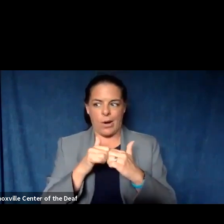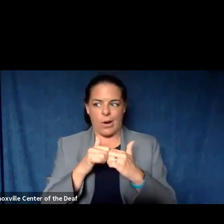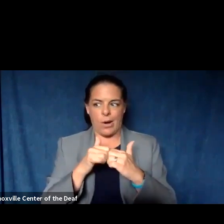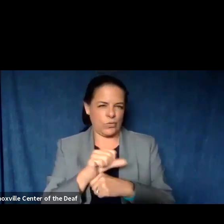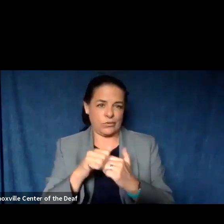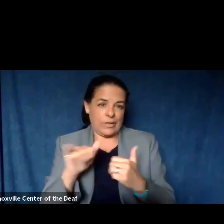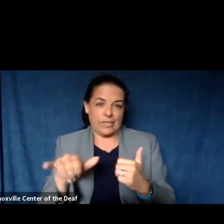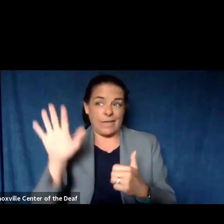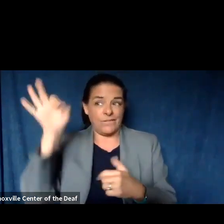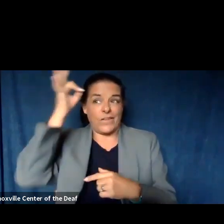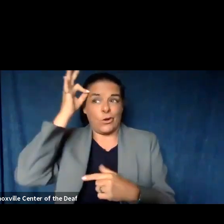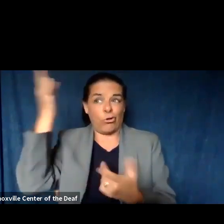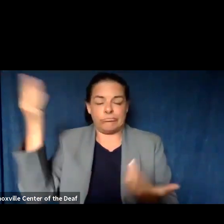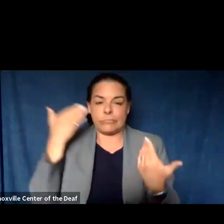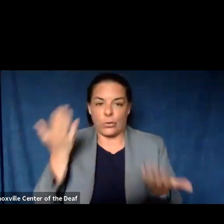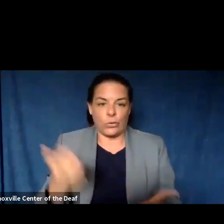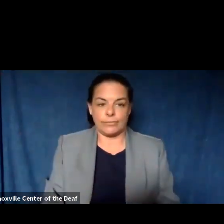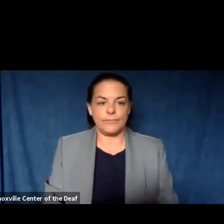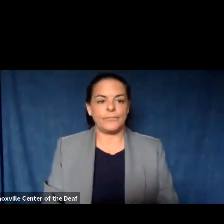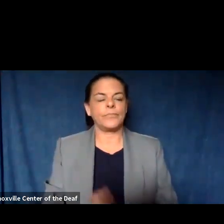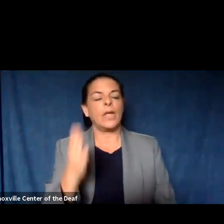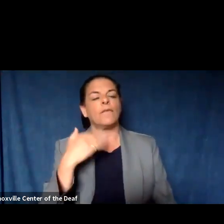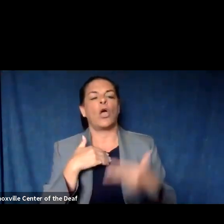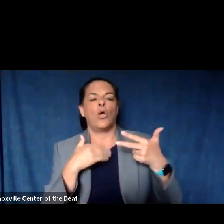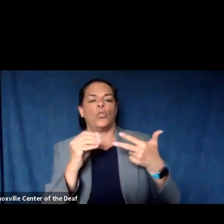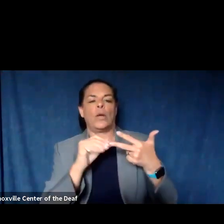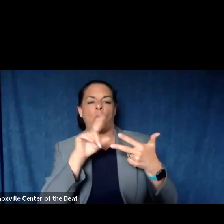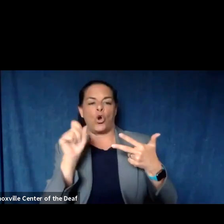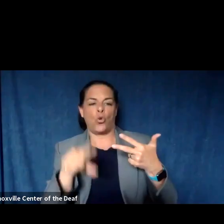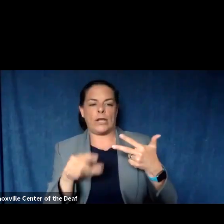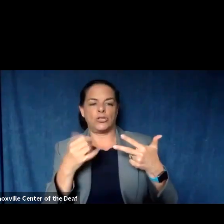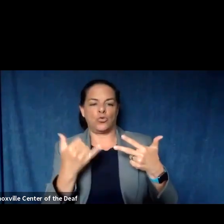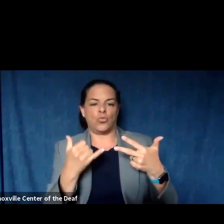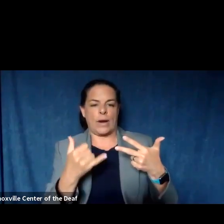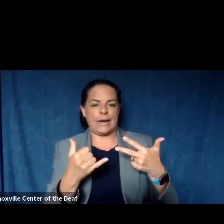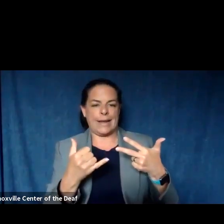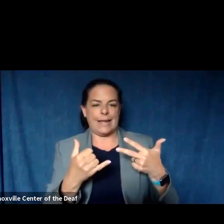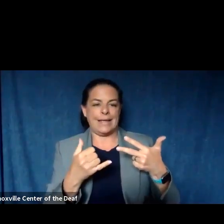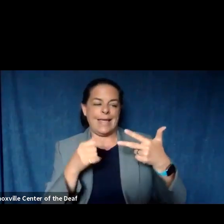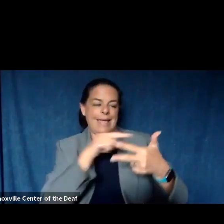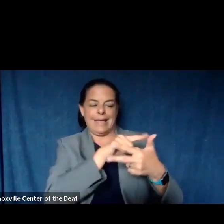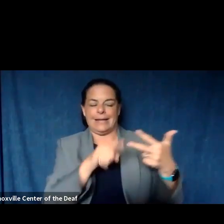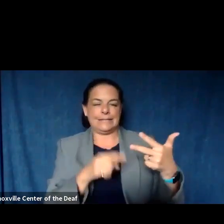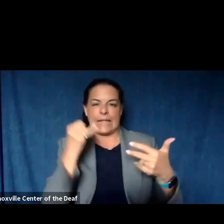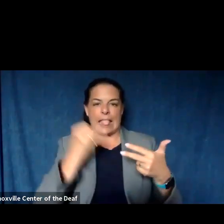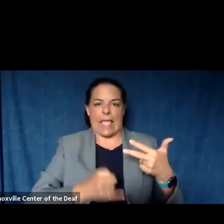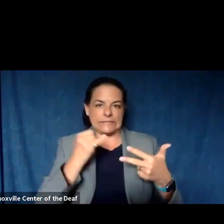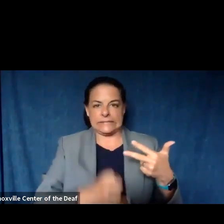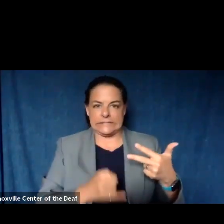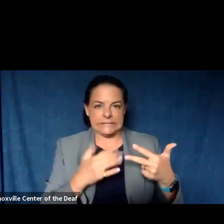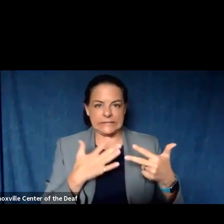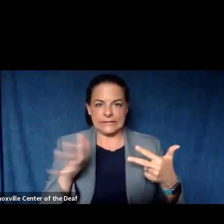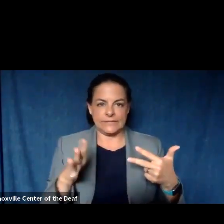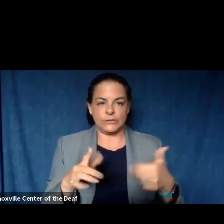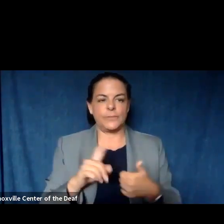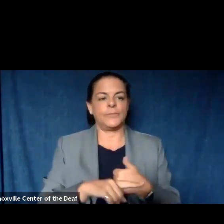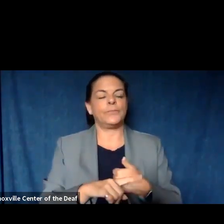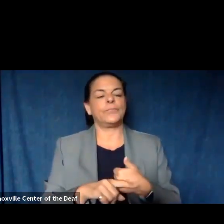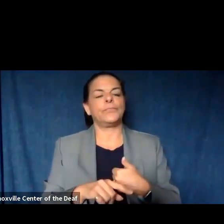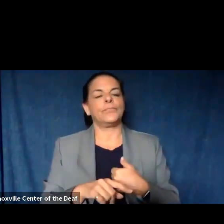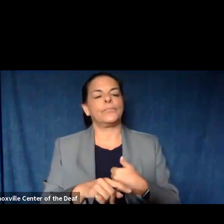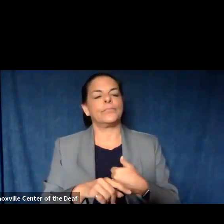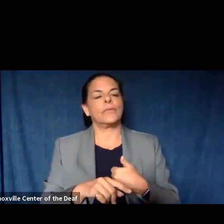federal side. All right, I see we have 3 more questions in the chat feature right now, and these are the only 3 questions we'll be able to get to. So let's go through